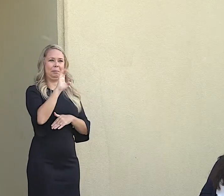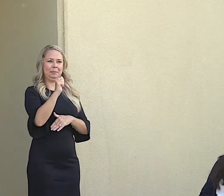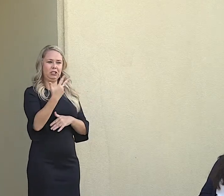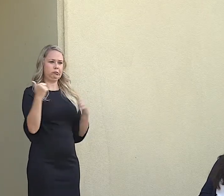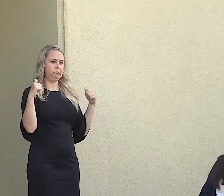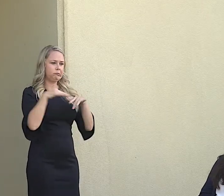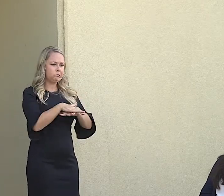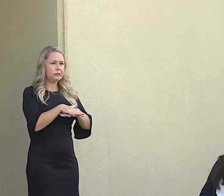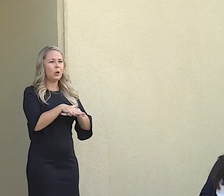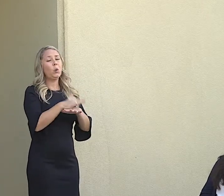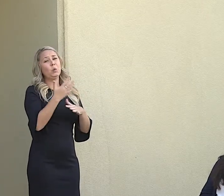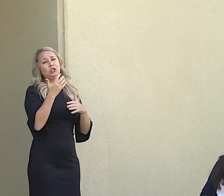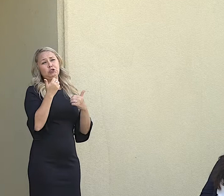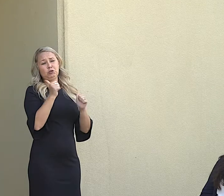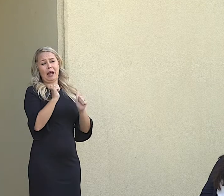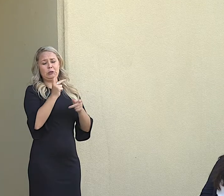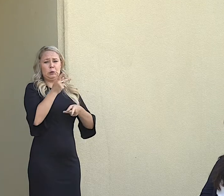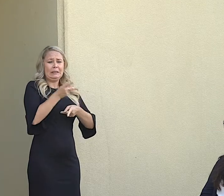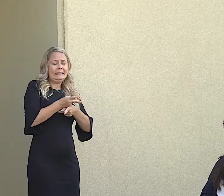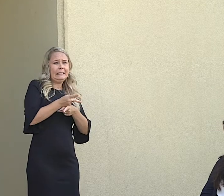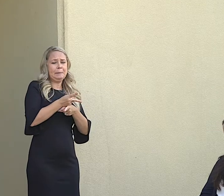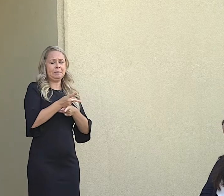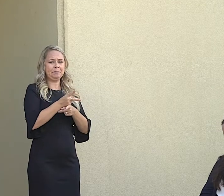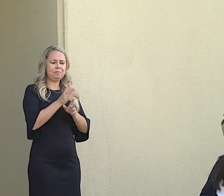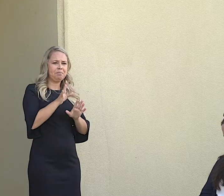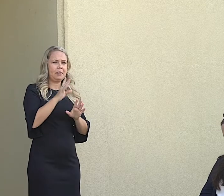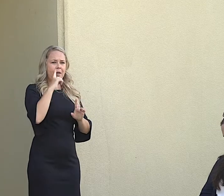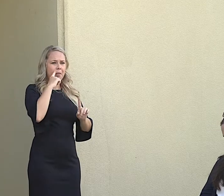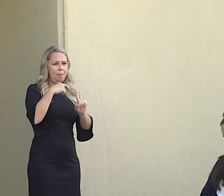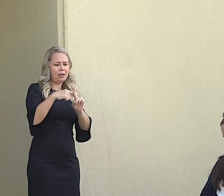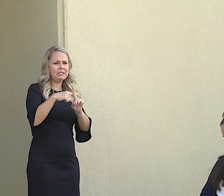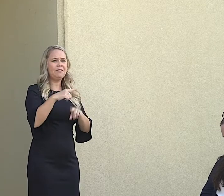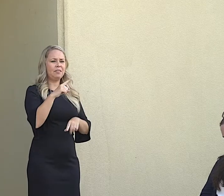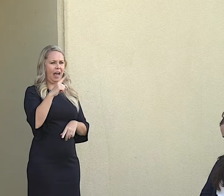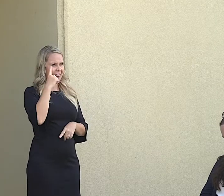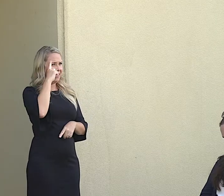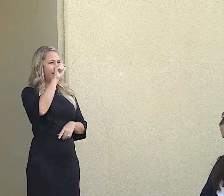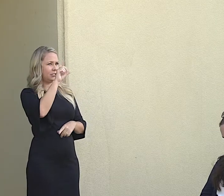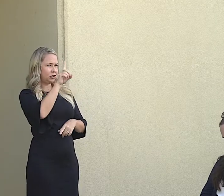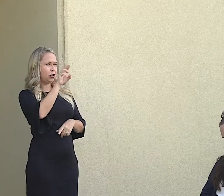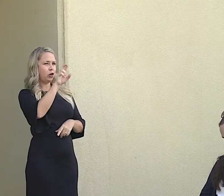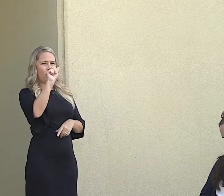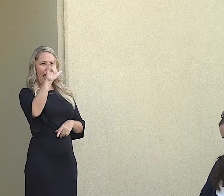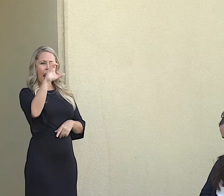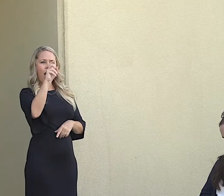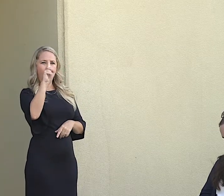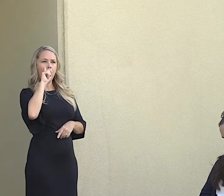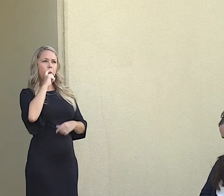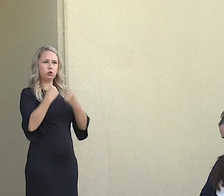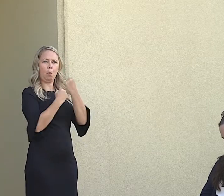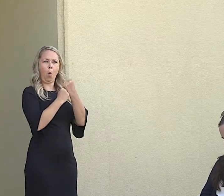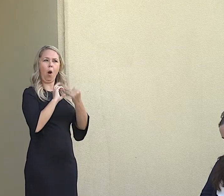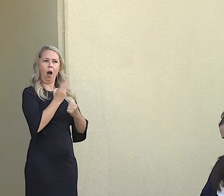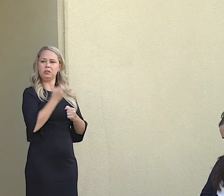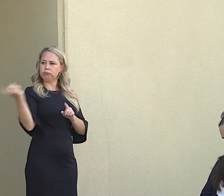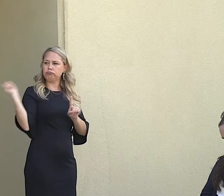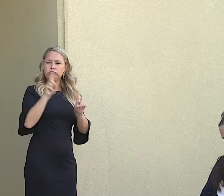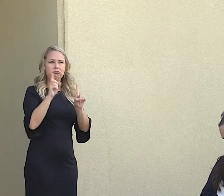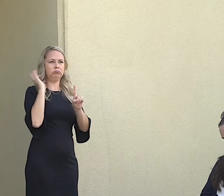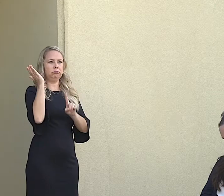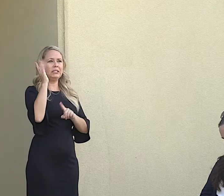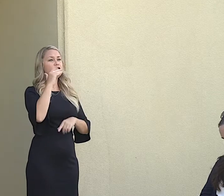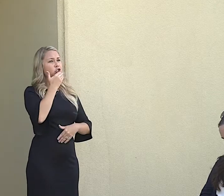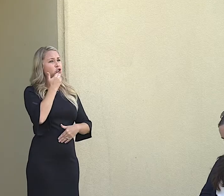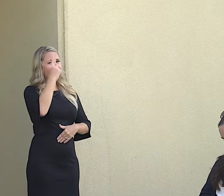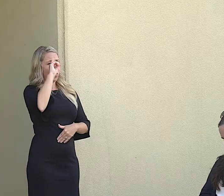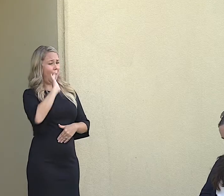was to continue to maintain the posture. We've been told, and I think Dr. Allicott will support this when she comes up to speak, we've been told that it's good